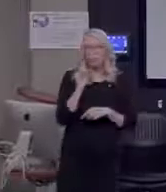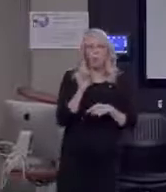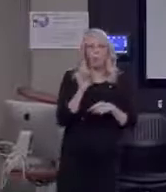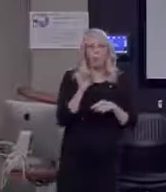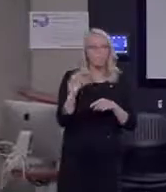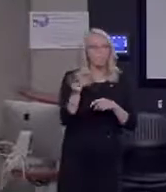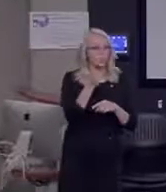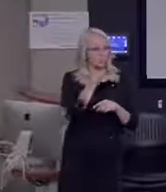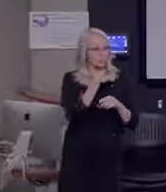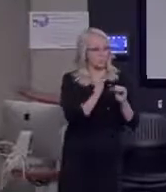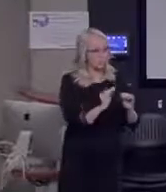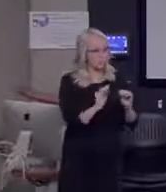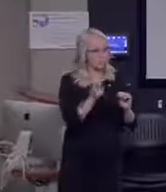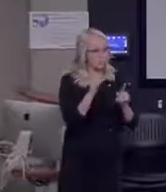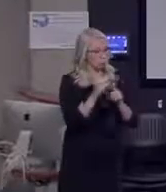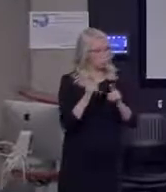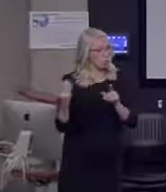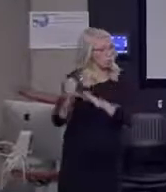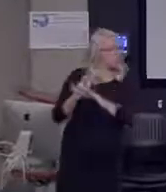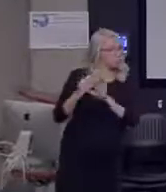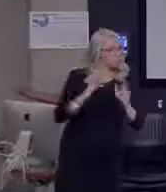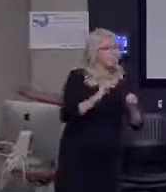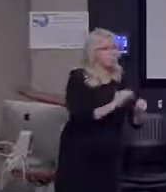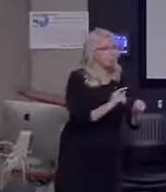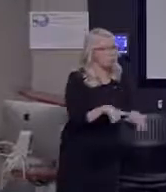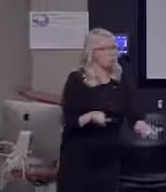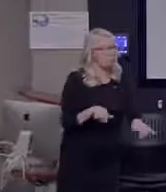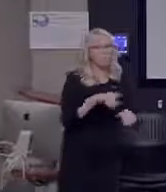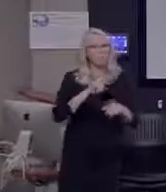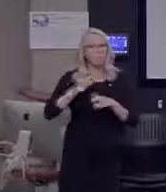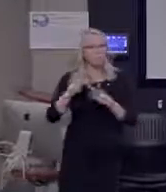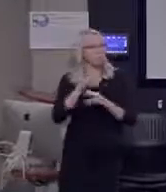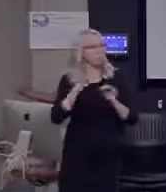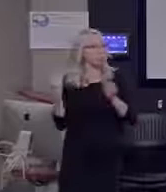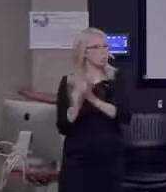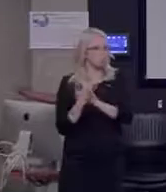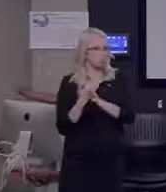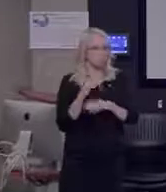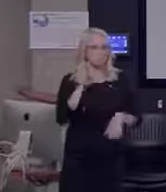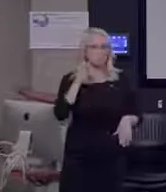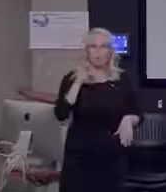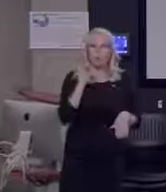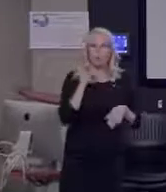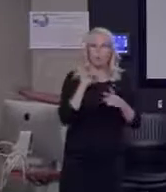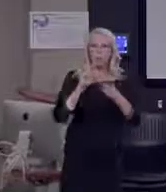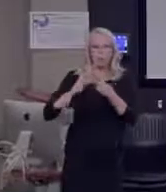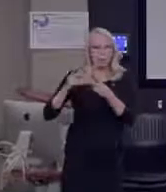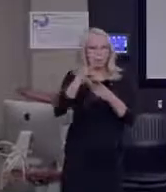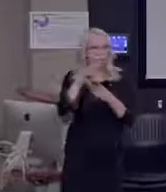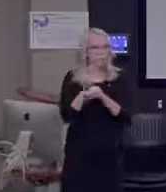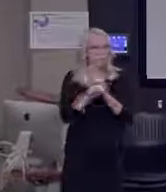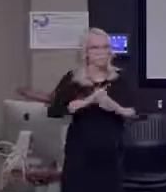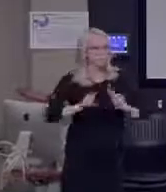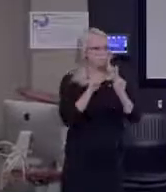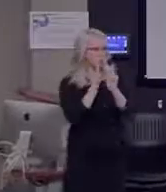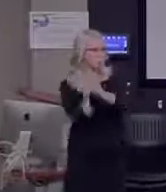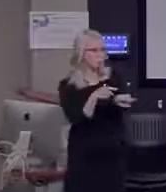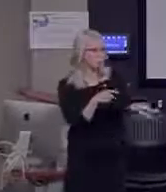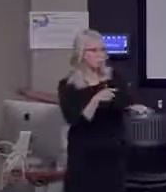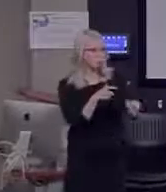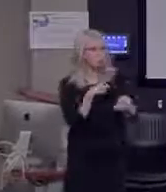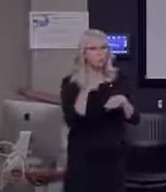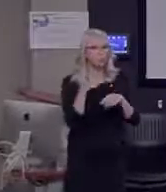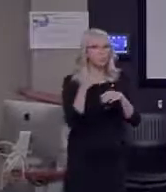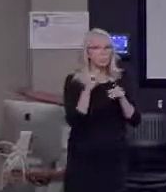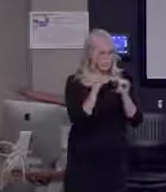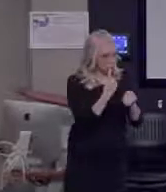without interruption. And in the other condition, the mom received these orders differently. She taught one complete